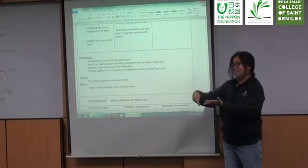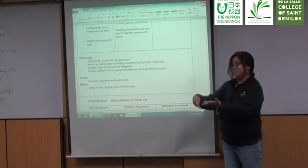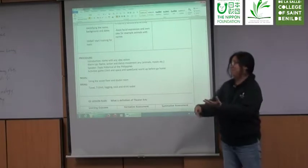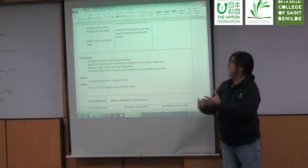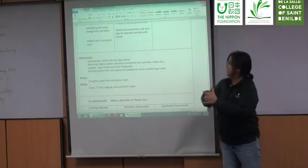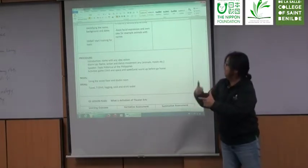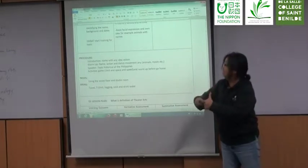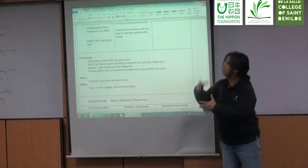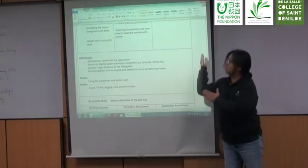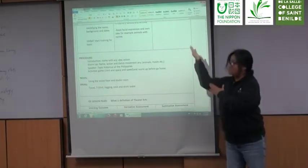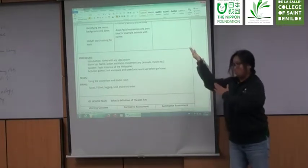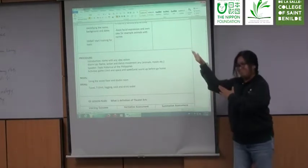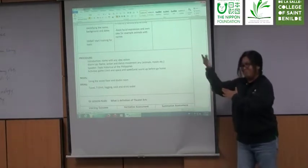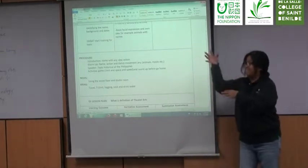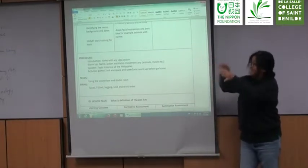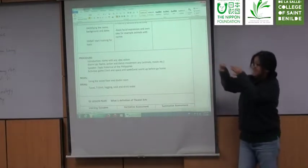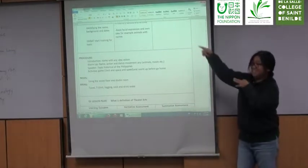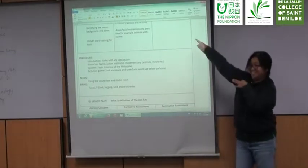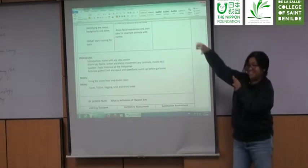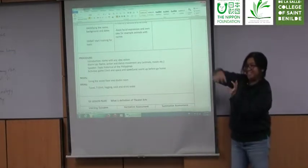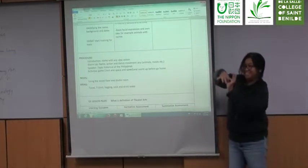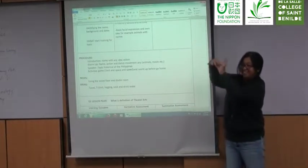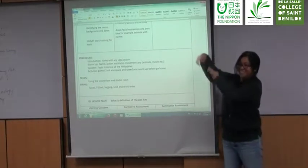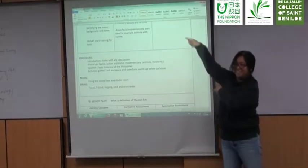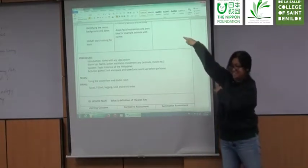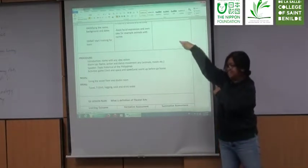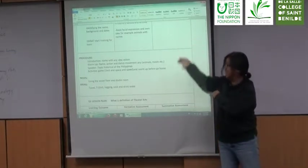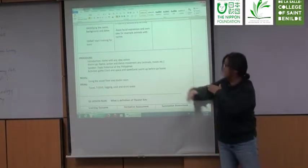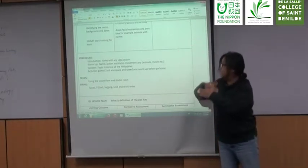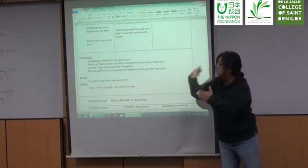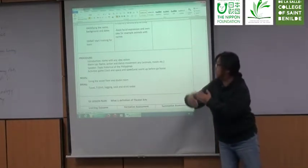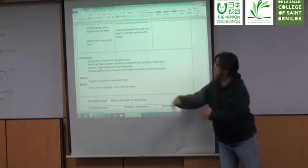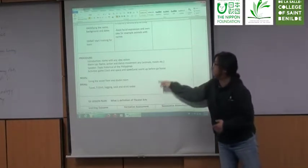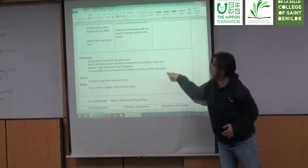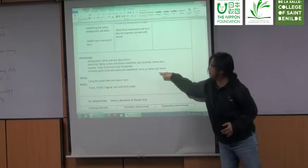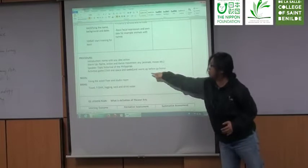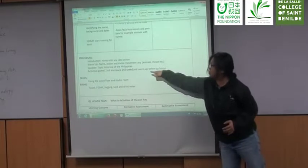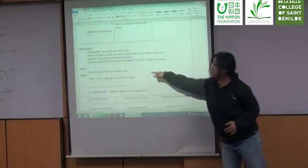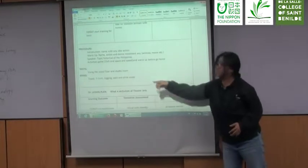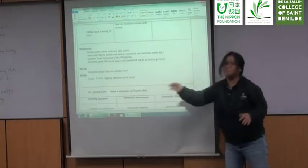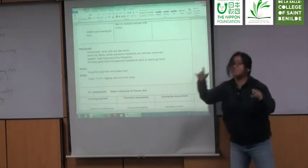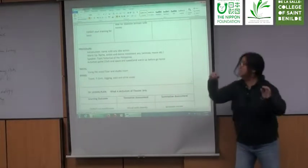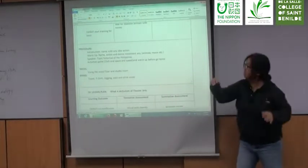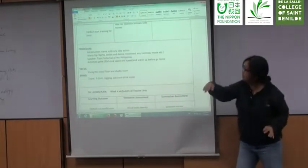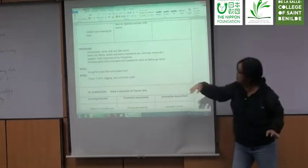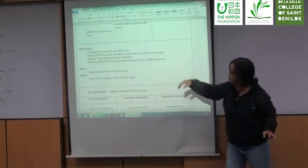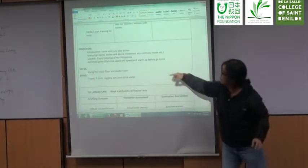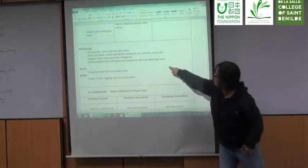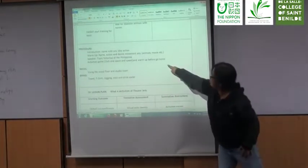connection with tasks, connection, follow.